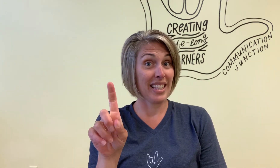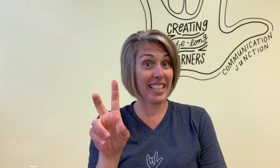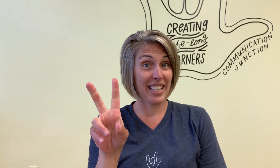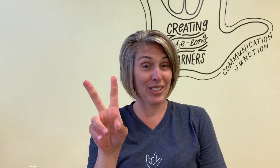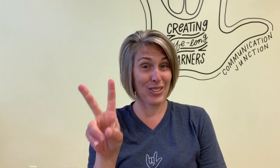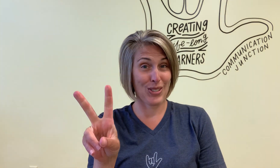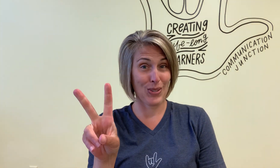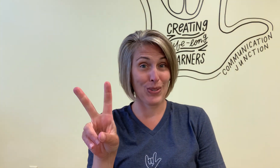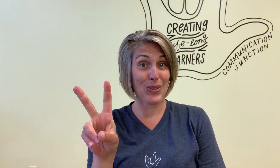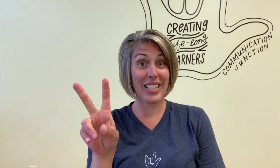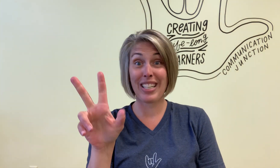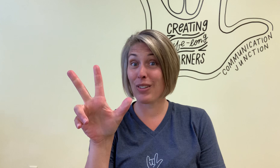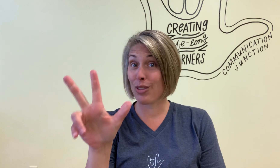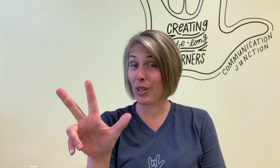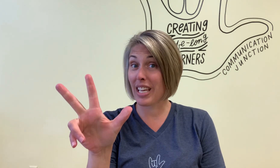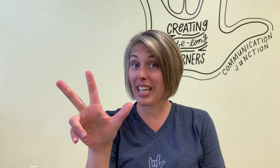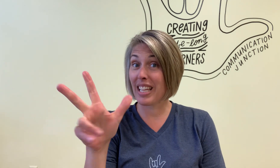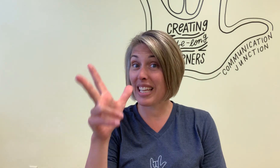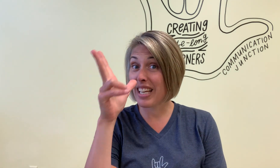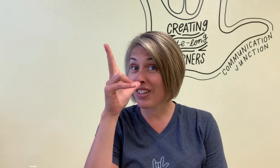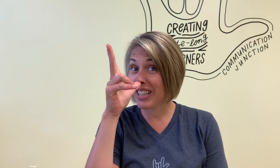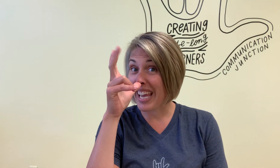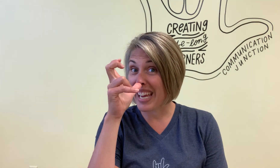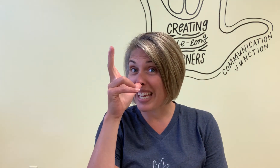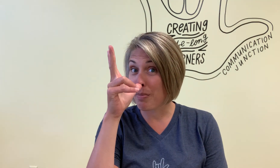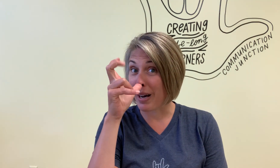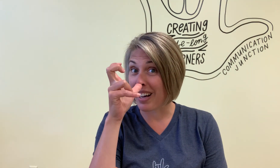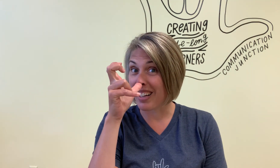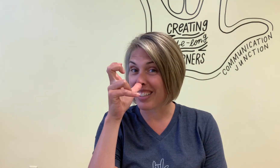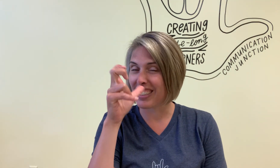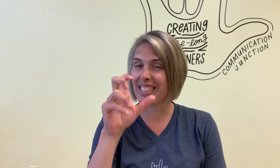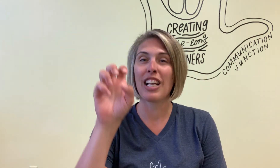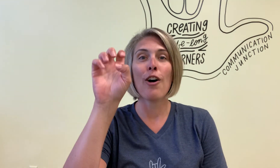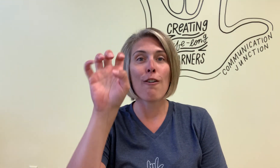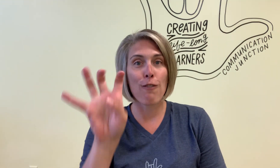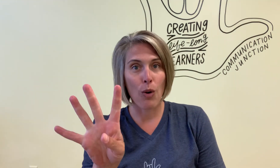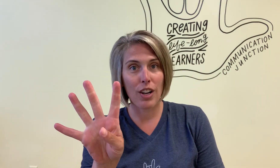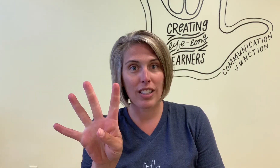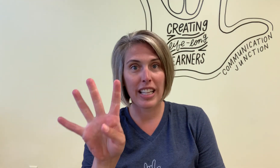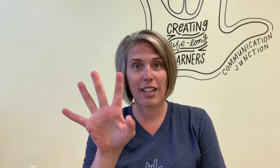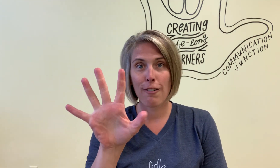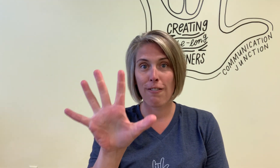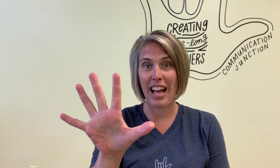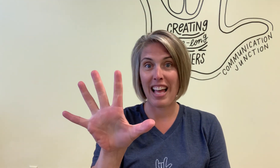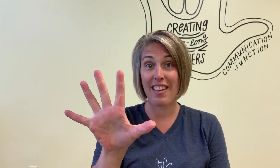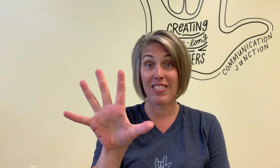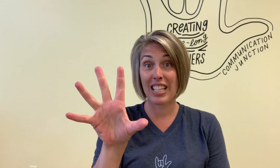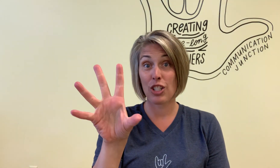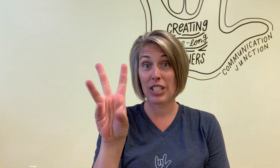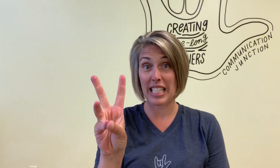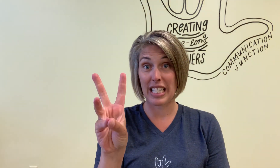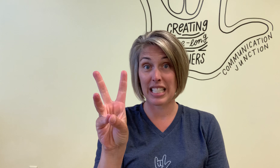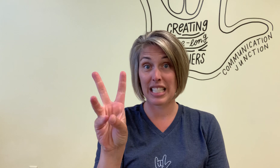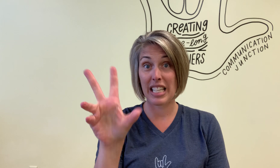1 little, 2 little, 3 little ladybugs. 4 little, 5 little, 6